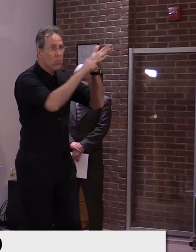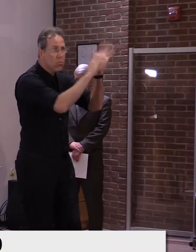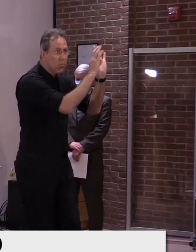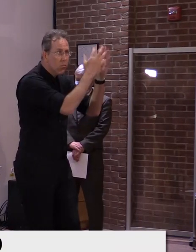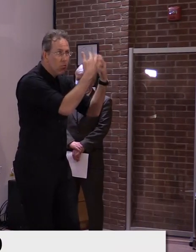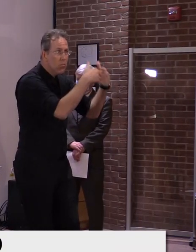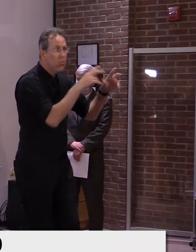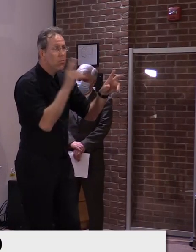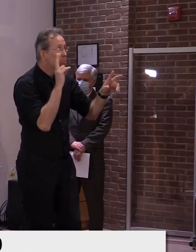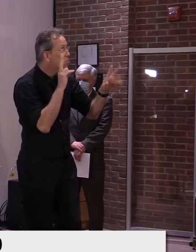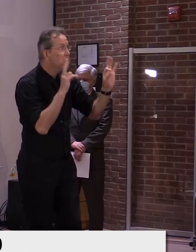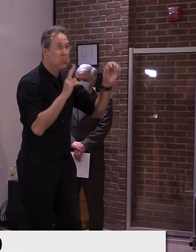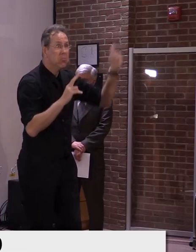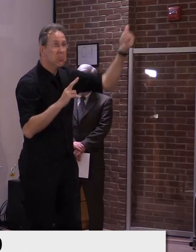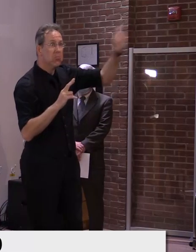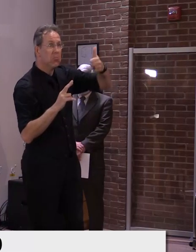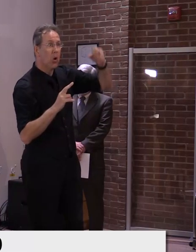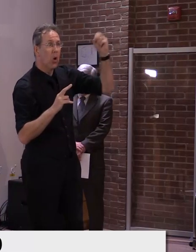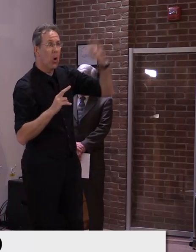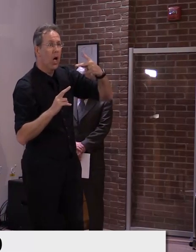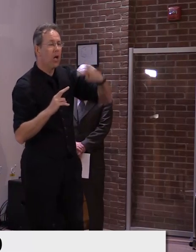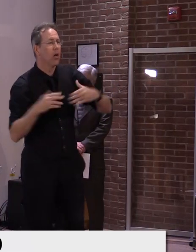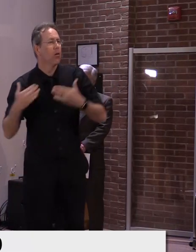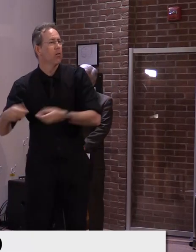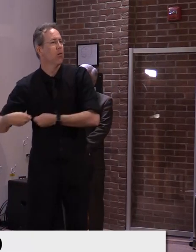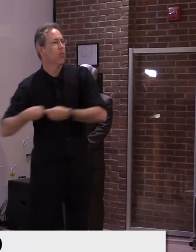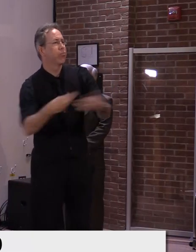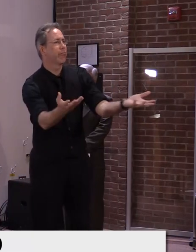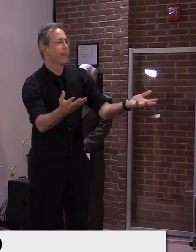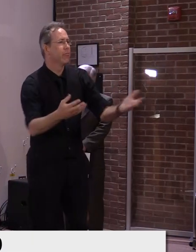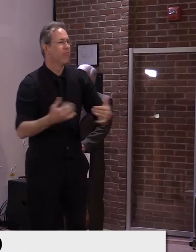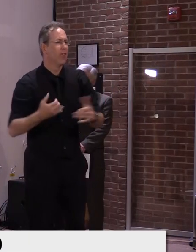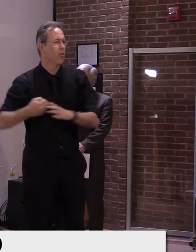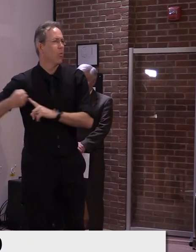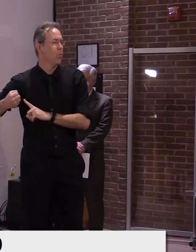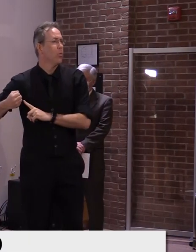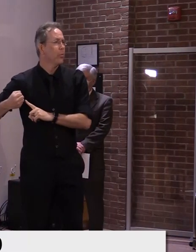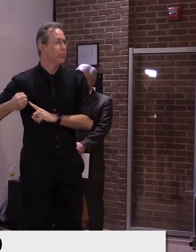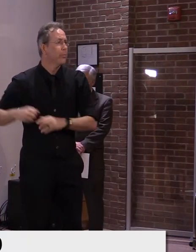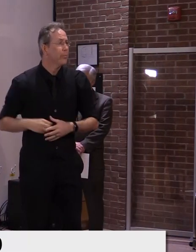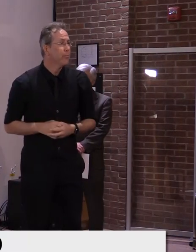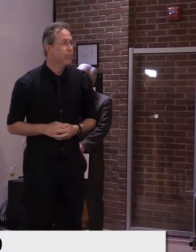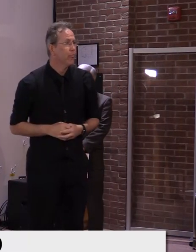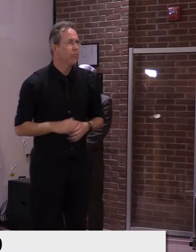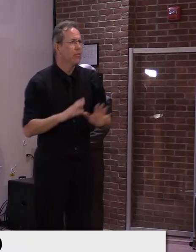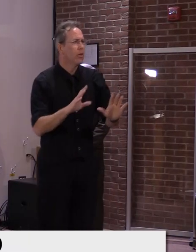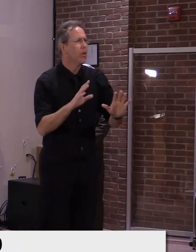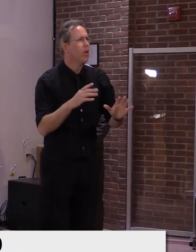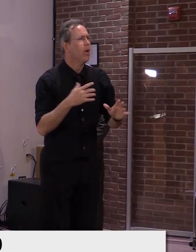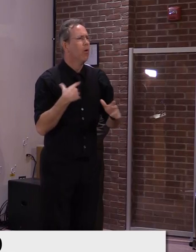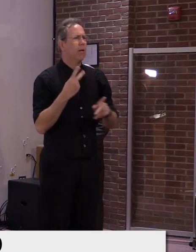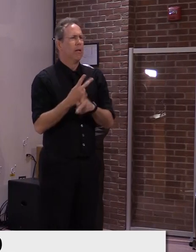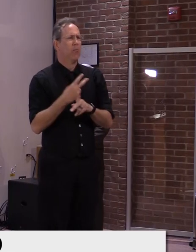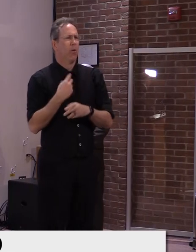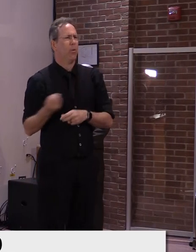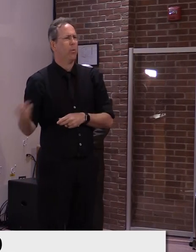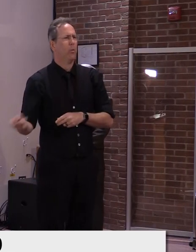happens over the next couple of days, but we are not disposing of anything at this point in time.